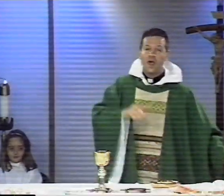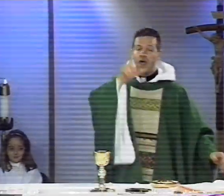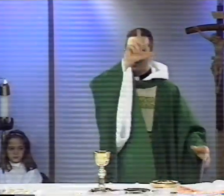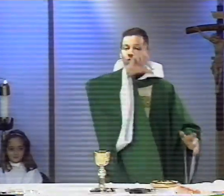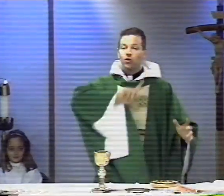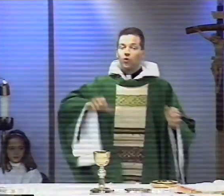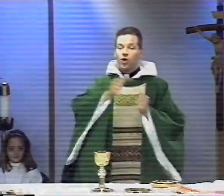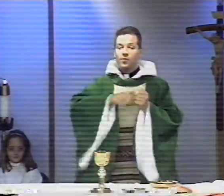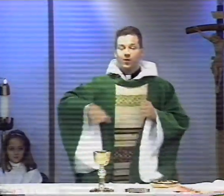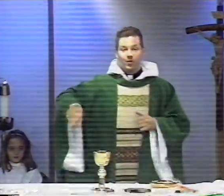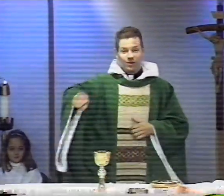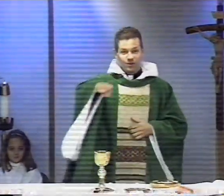The Lord be with you.